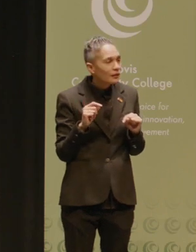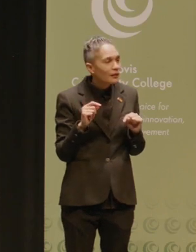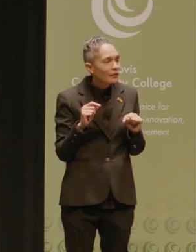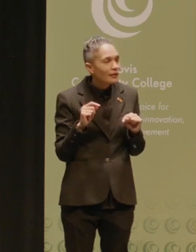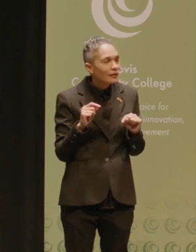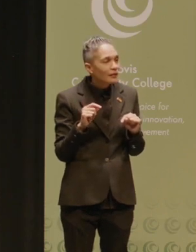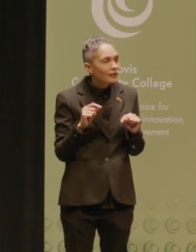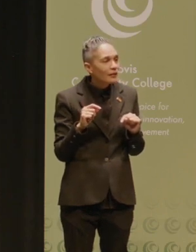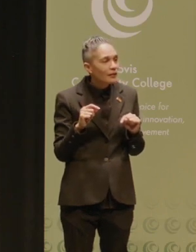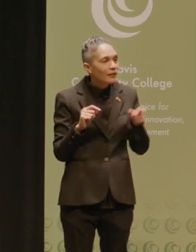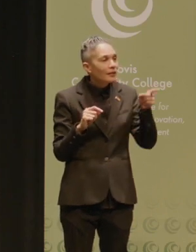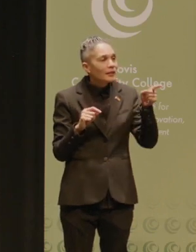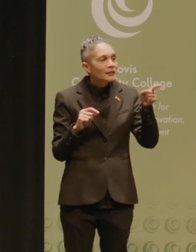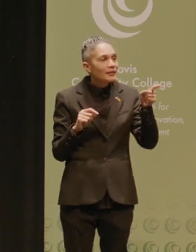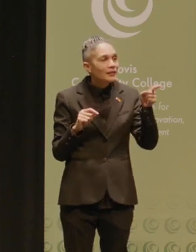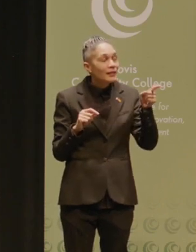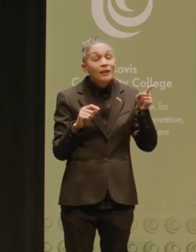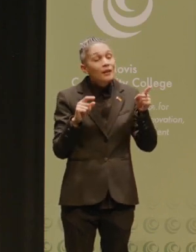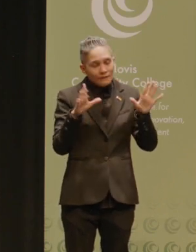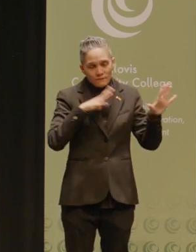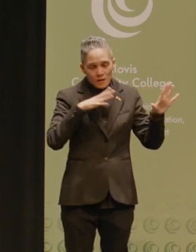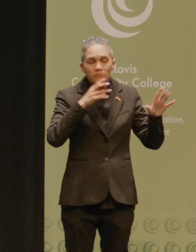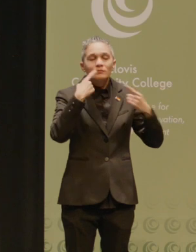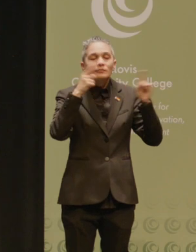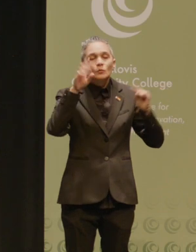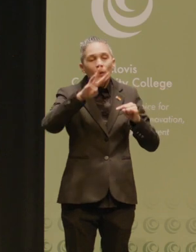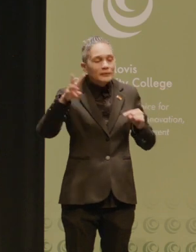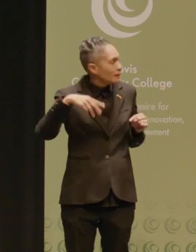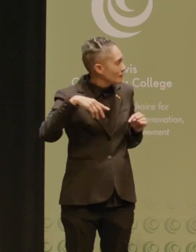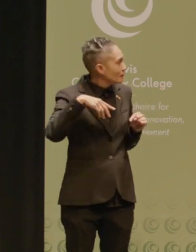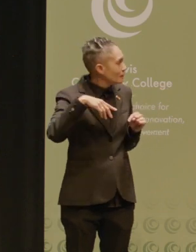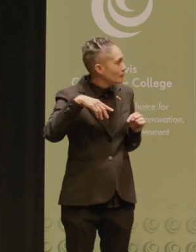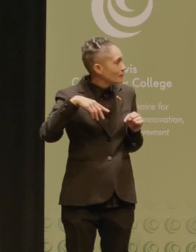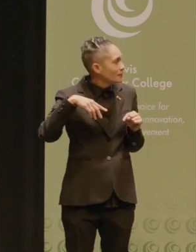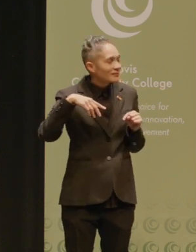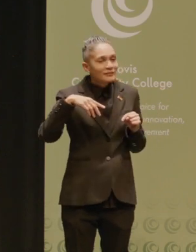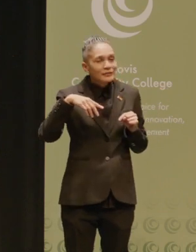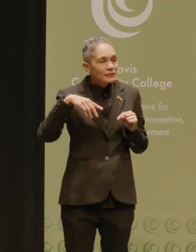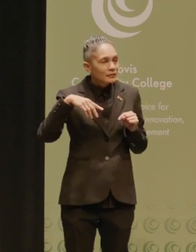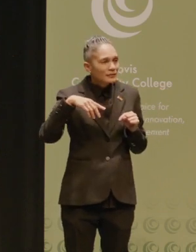Okay. Okay, the other thing, you know what we could do? We could do it old school. Here we go.